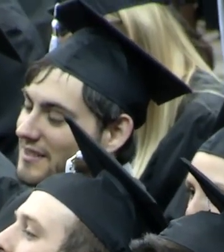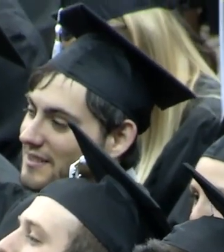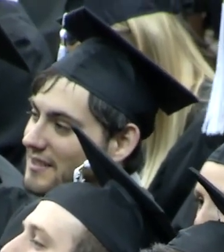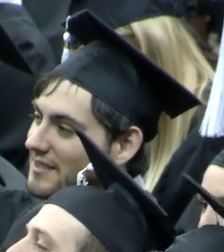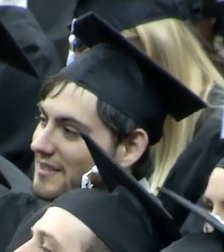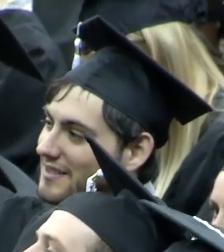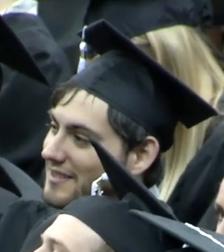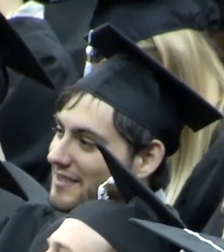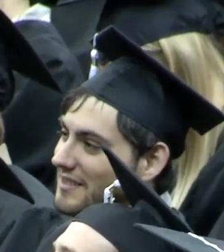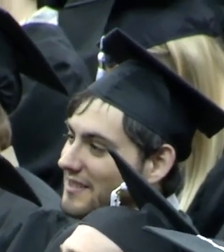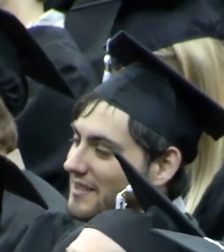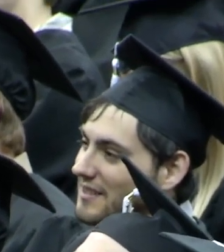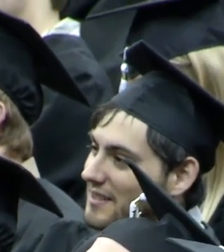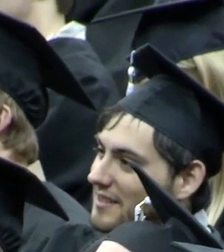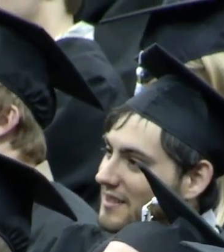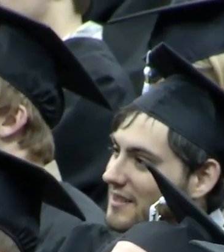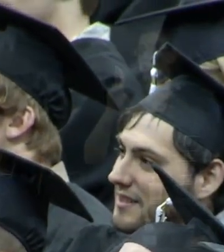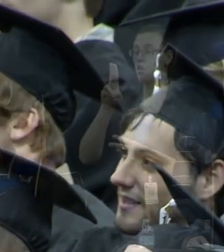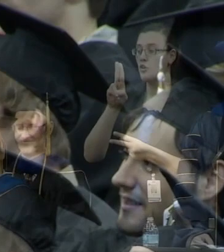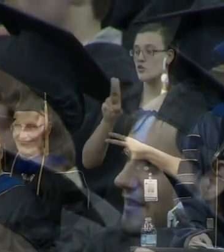I'll be using the hashtag